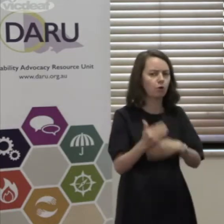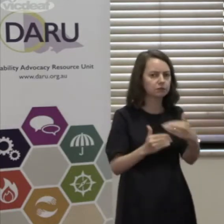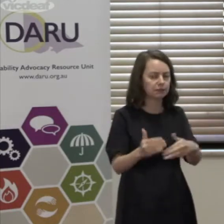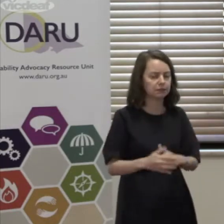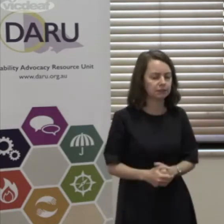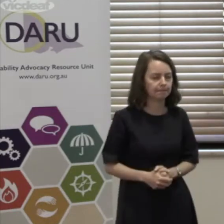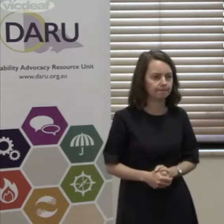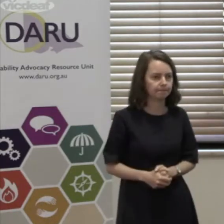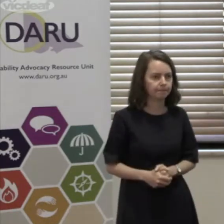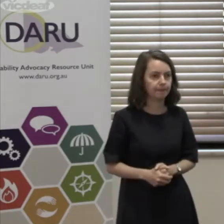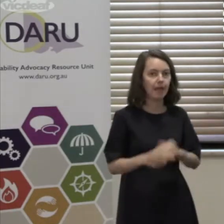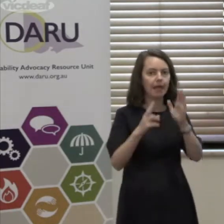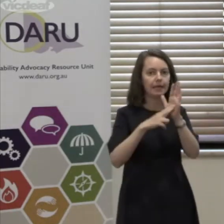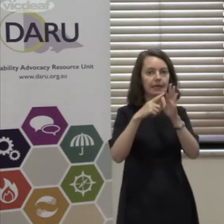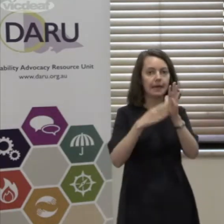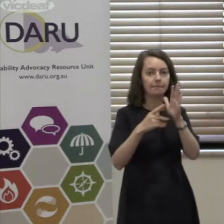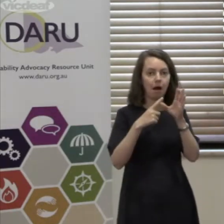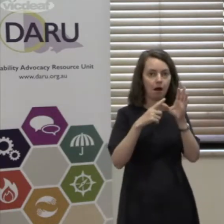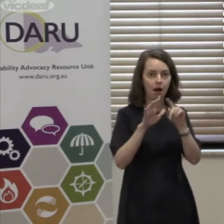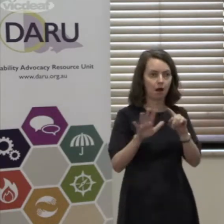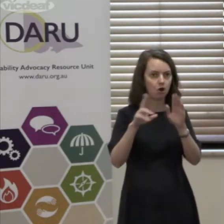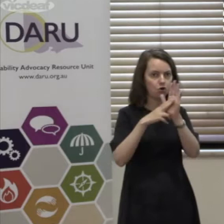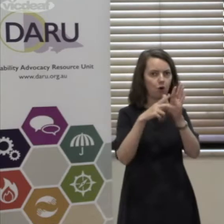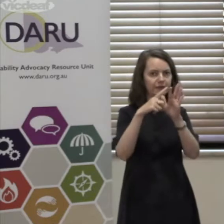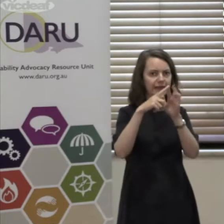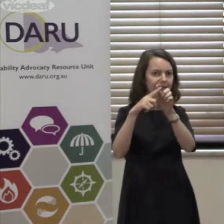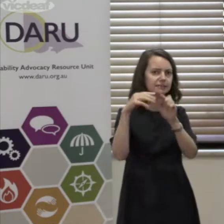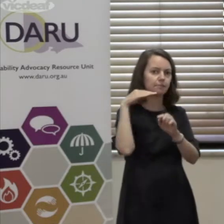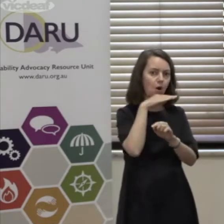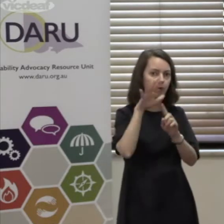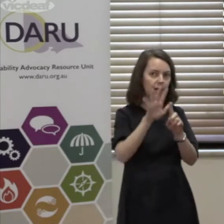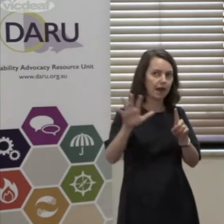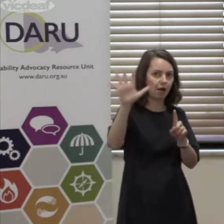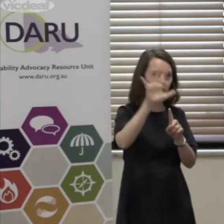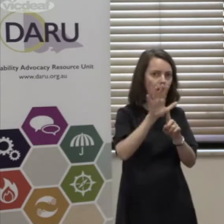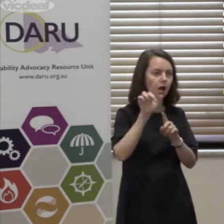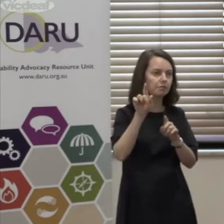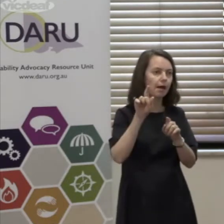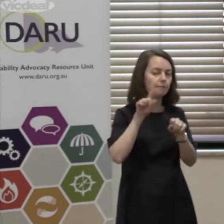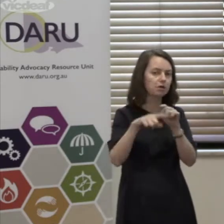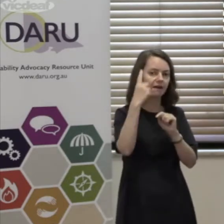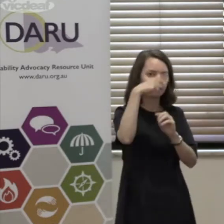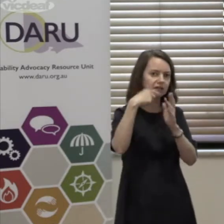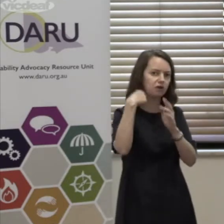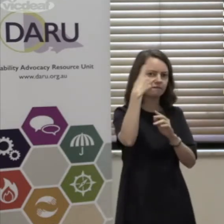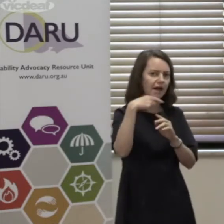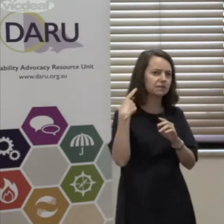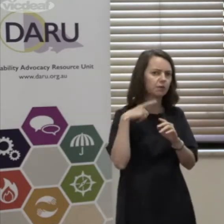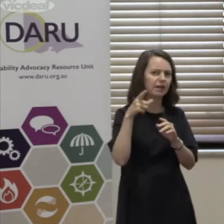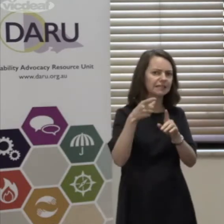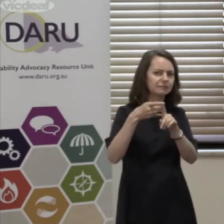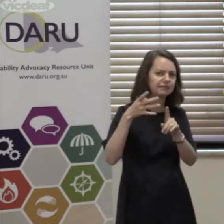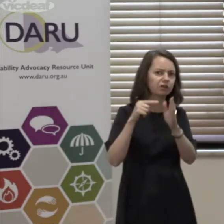Noting that in NEMA, most things in northeastern Melbourne area, they're doing things face to face, but that's because that's a particular